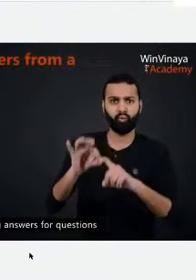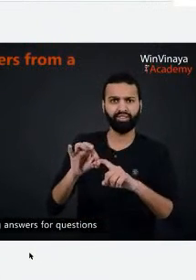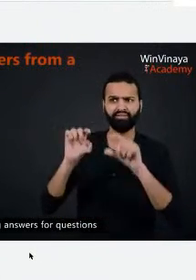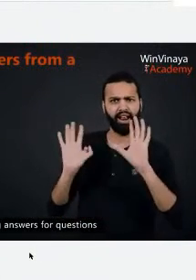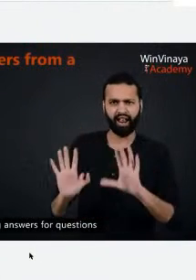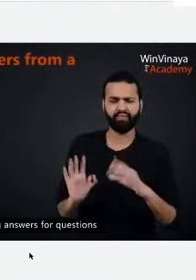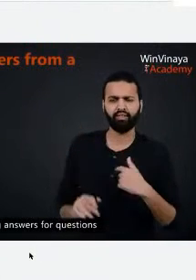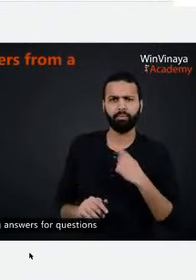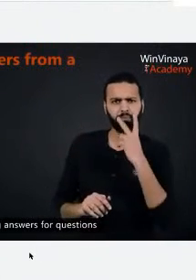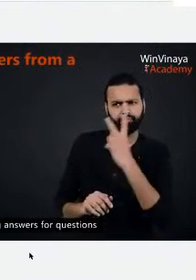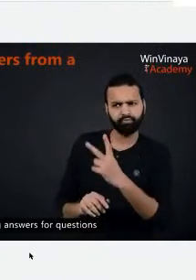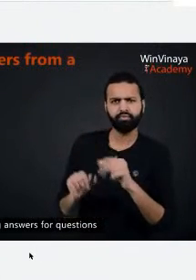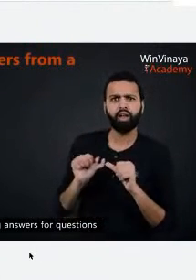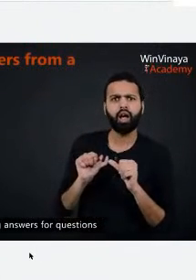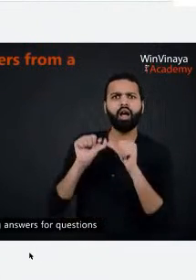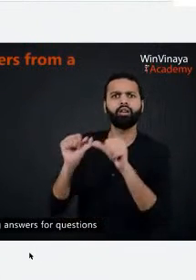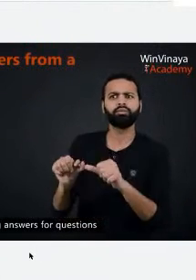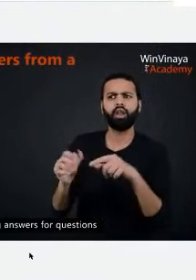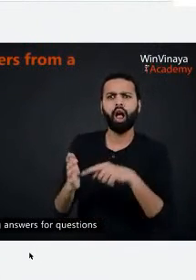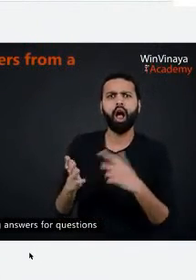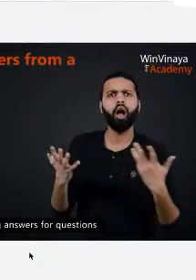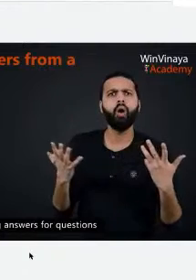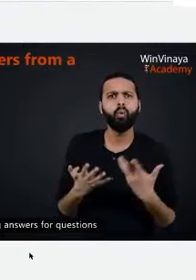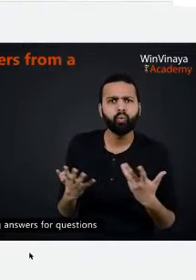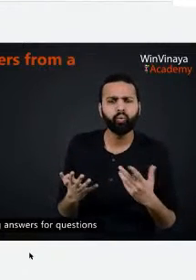Finding answers to questions.